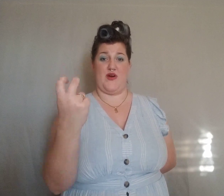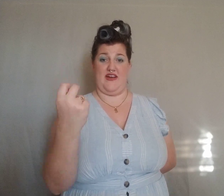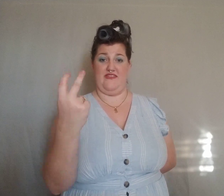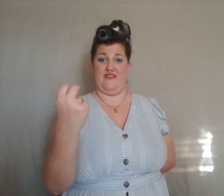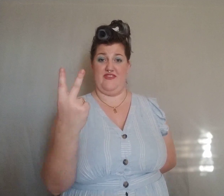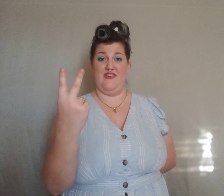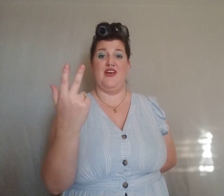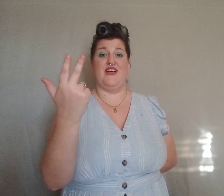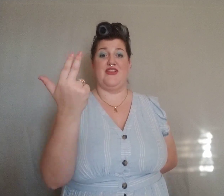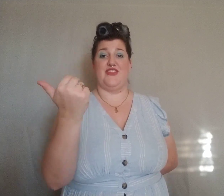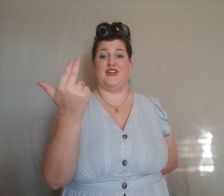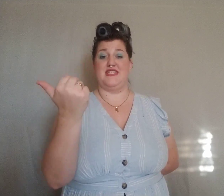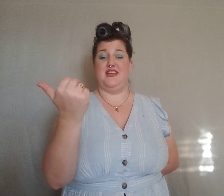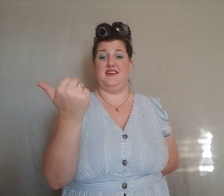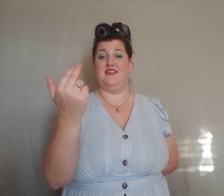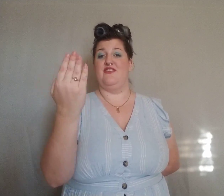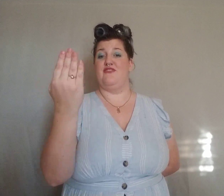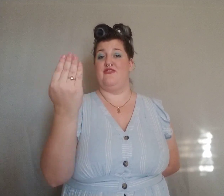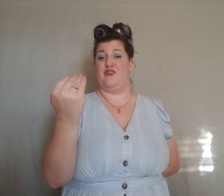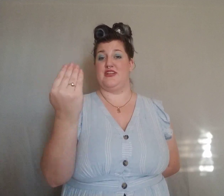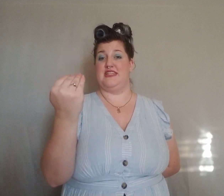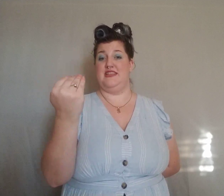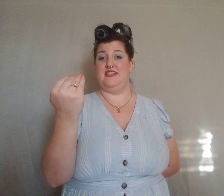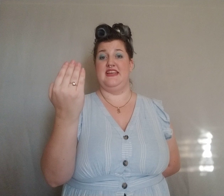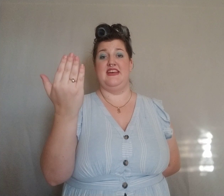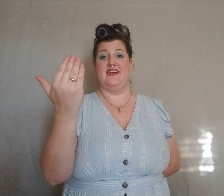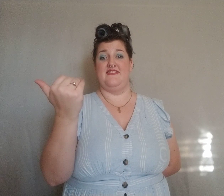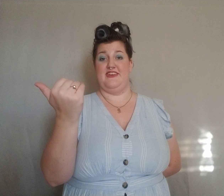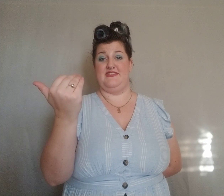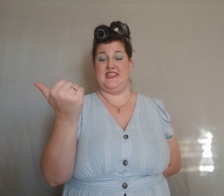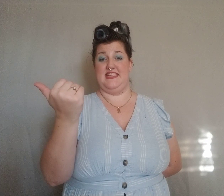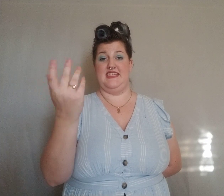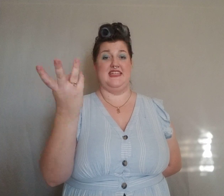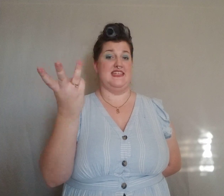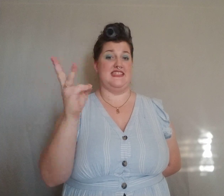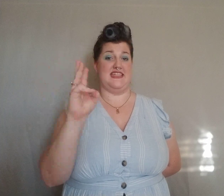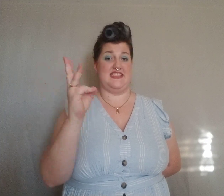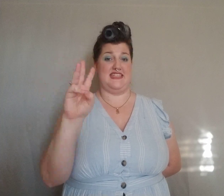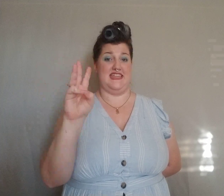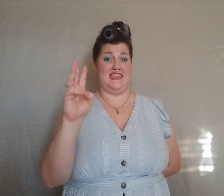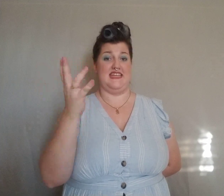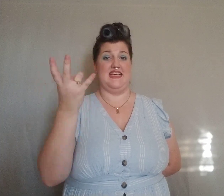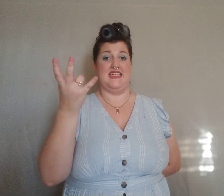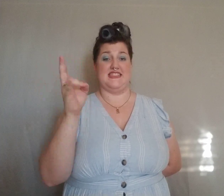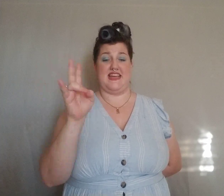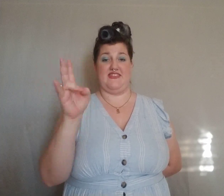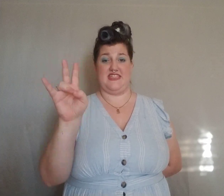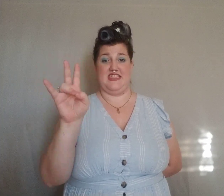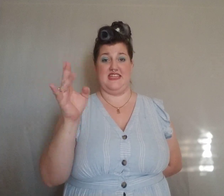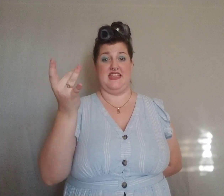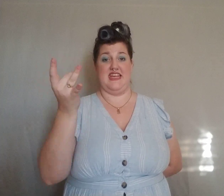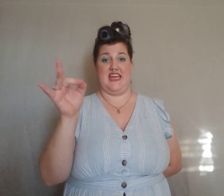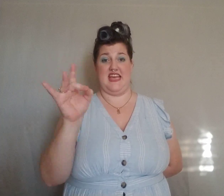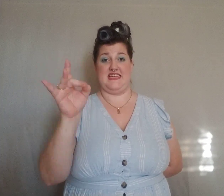12, 13, 14, 15, 16, 17,